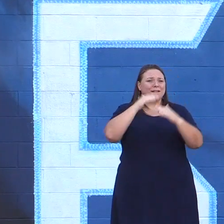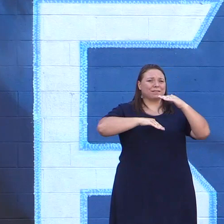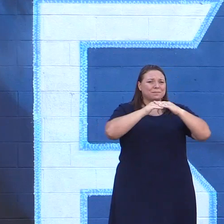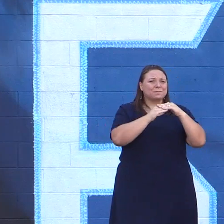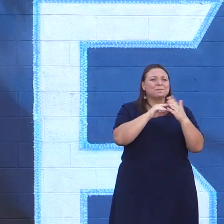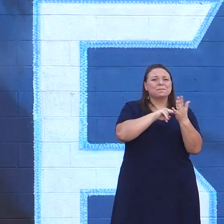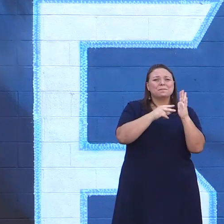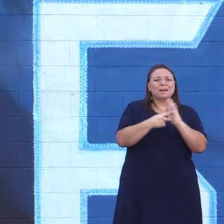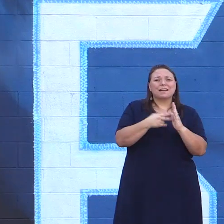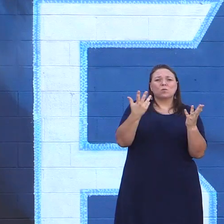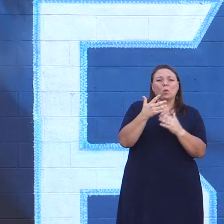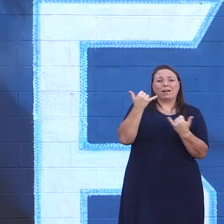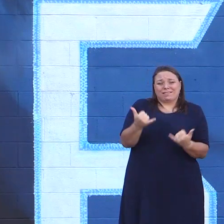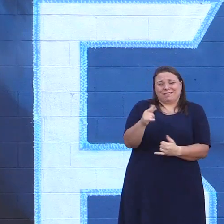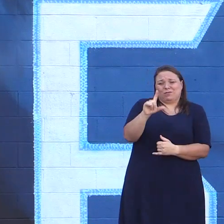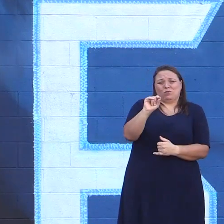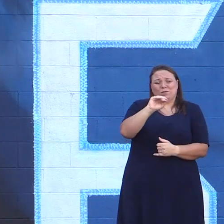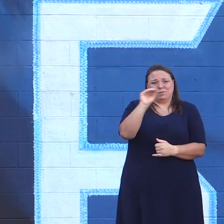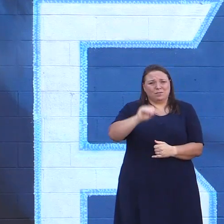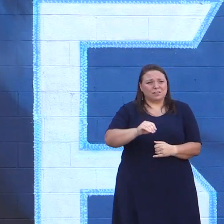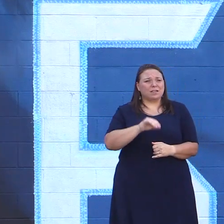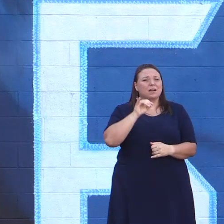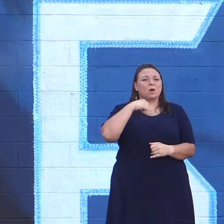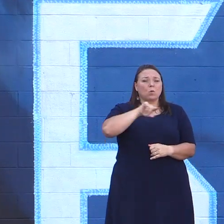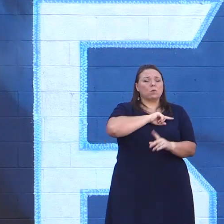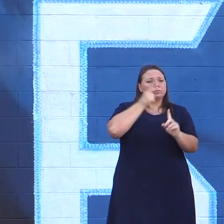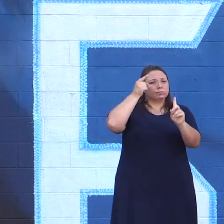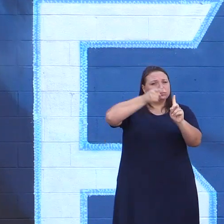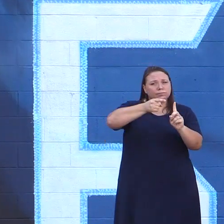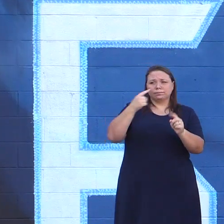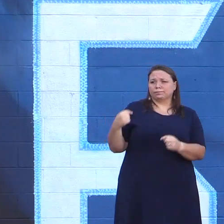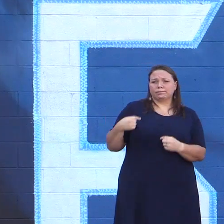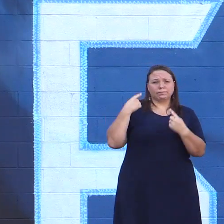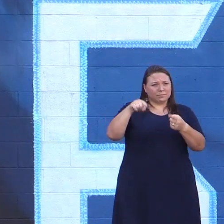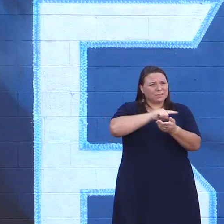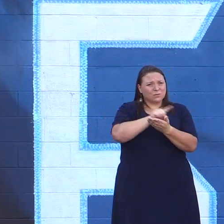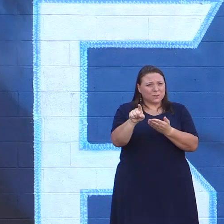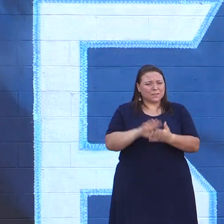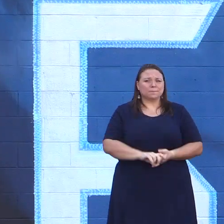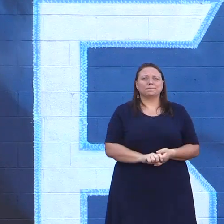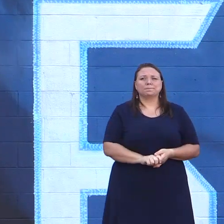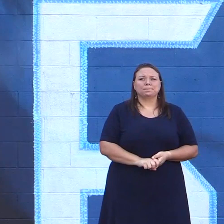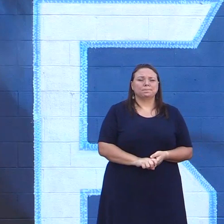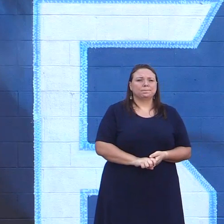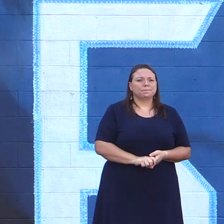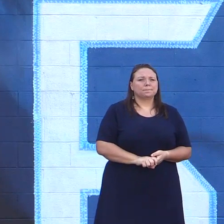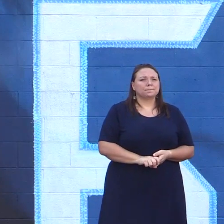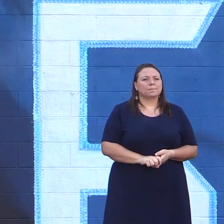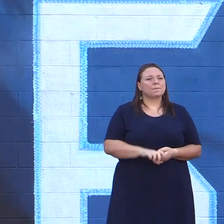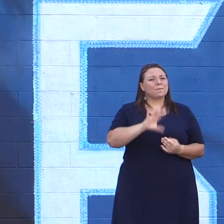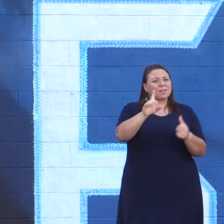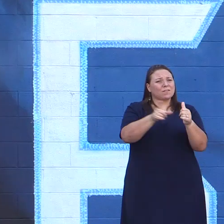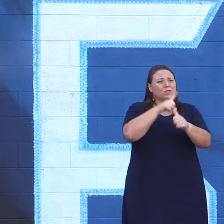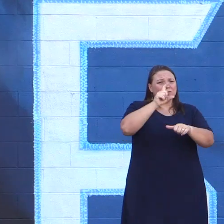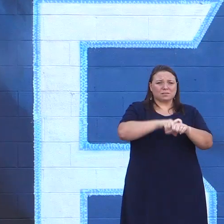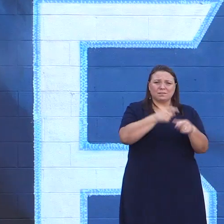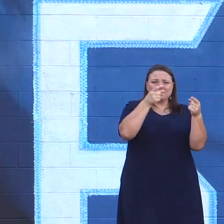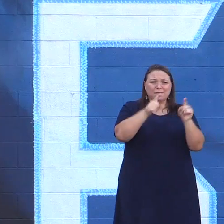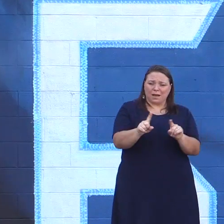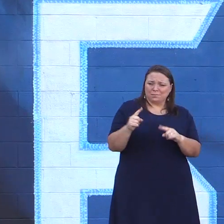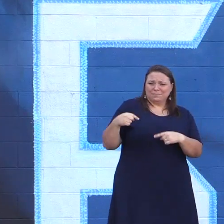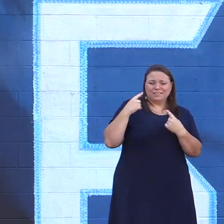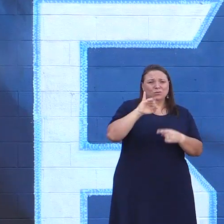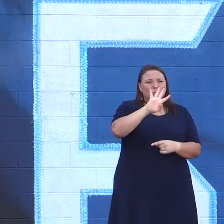Today, that number is 20%, and we have been at this mark for most of the week. This is the first time since